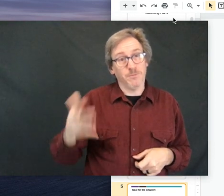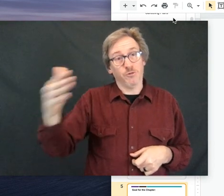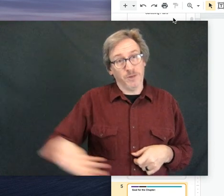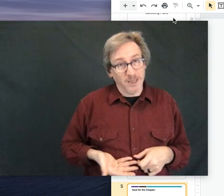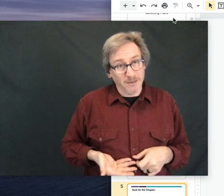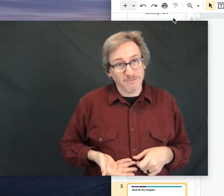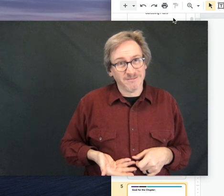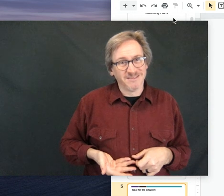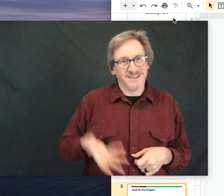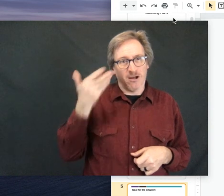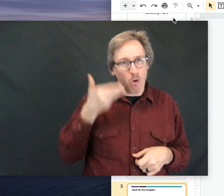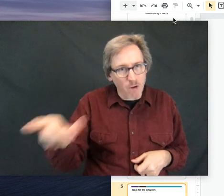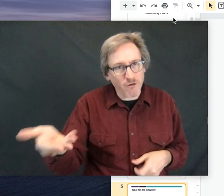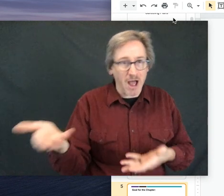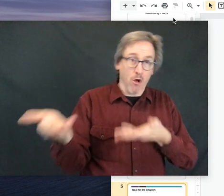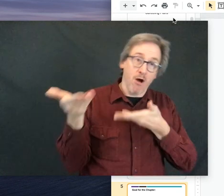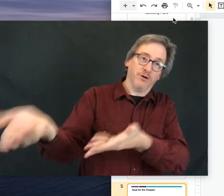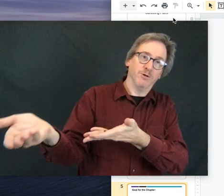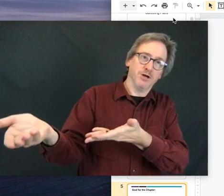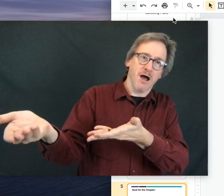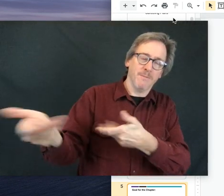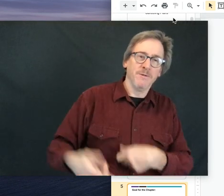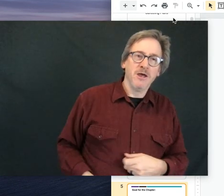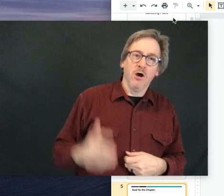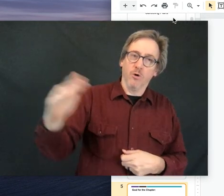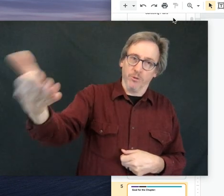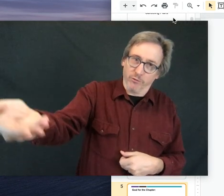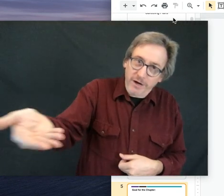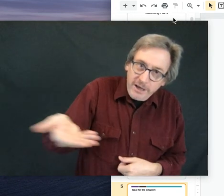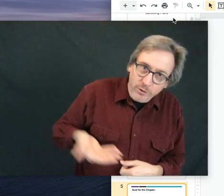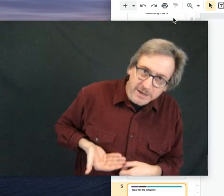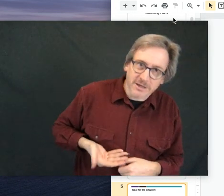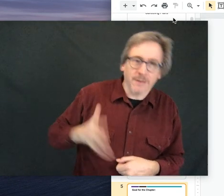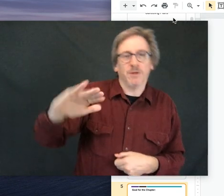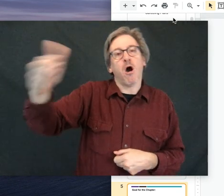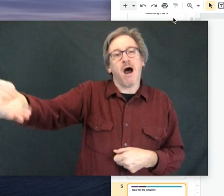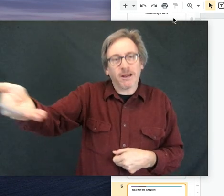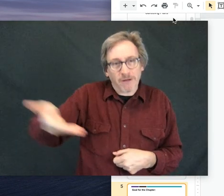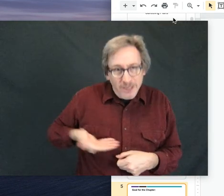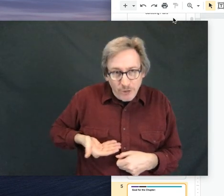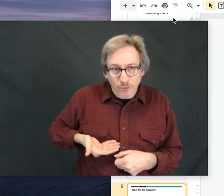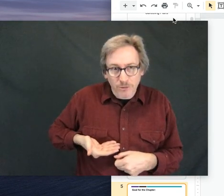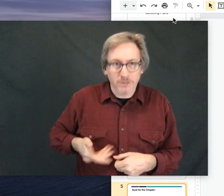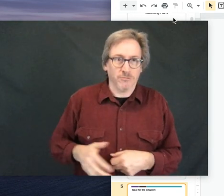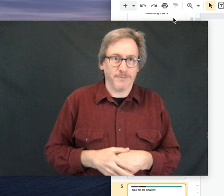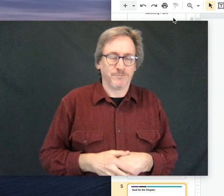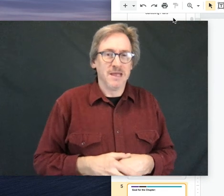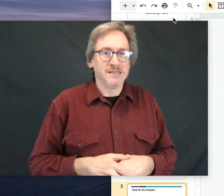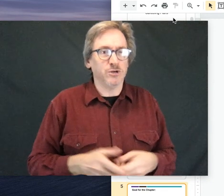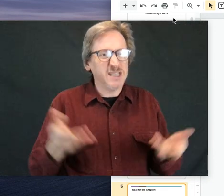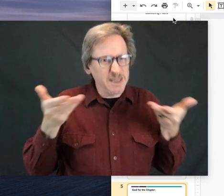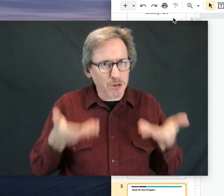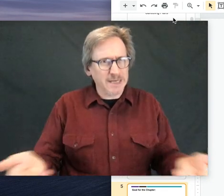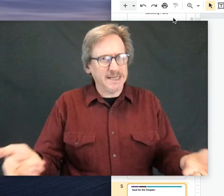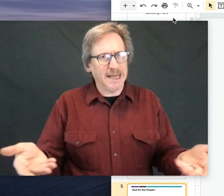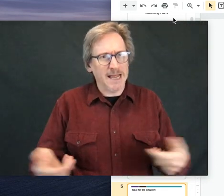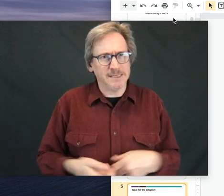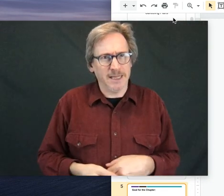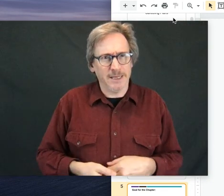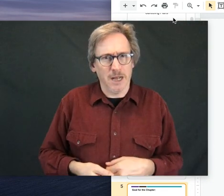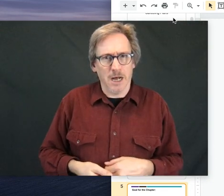can both be, I'll offer you a job, or you bring you into the company. I'm hiring you. Right. So similar